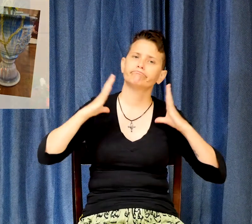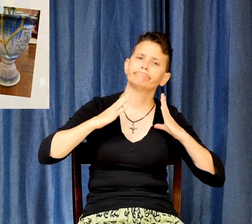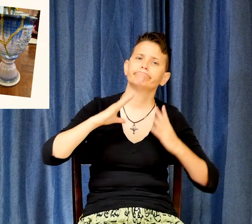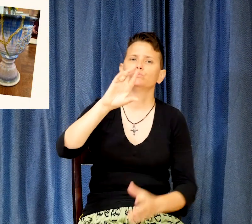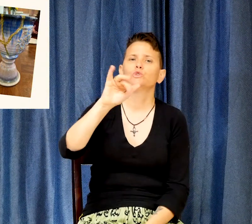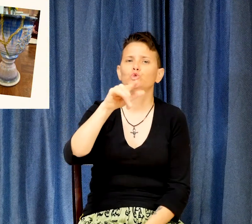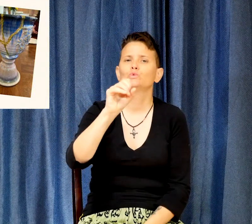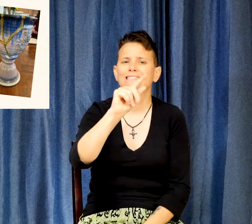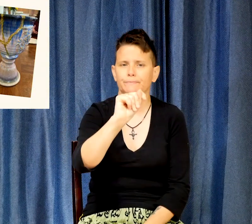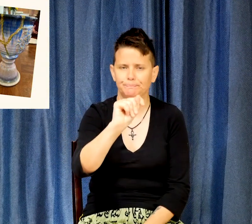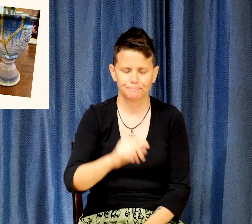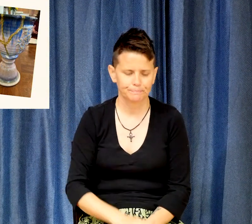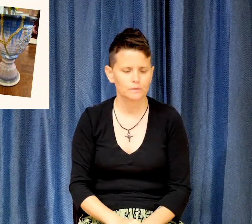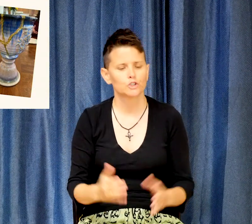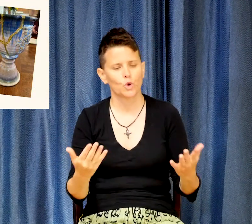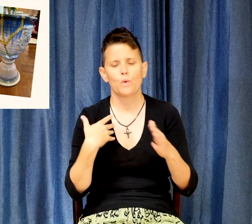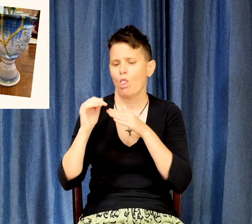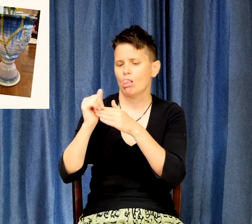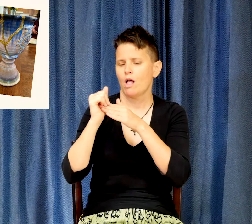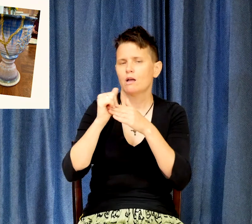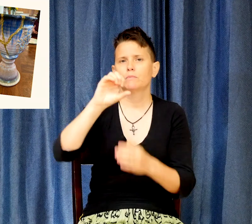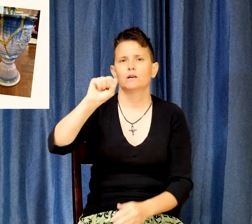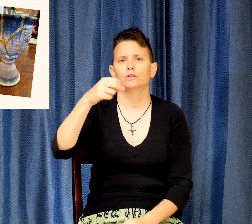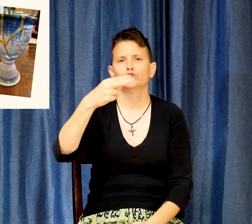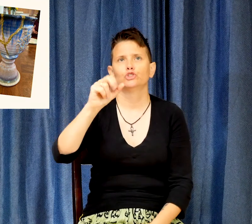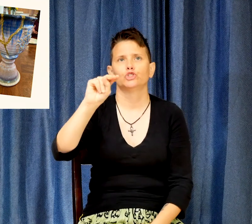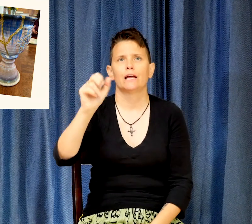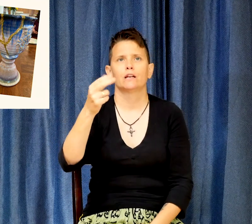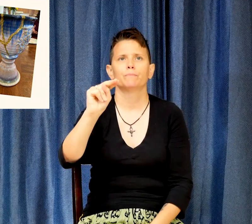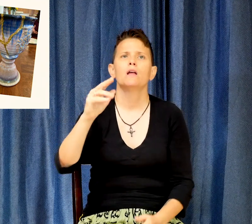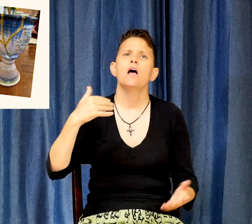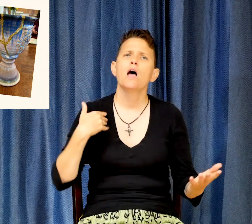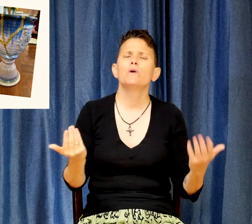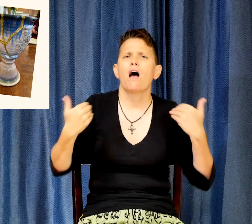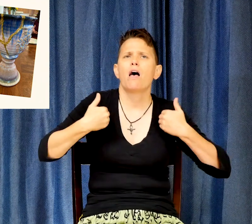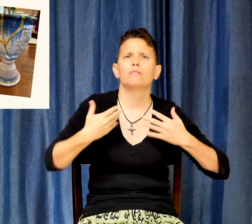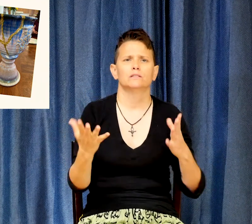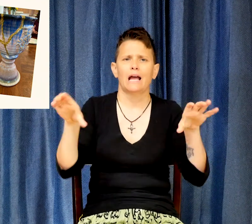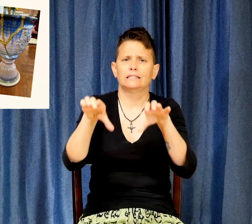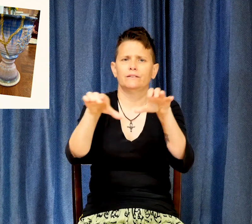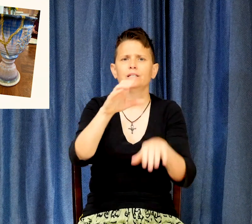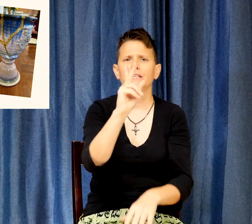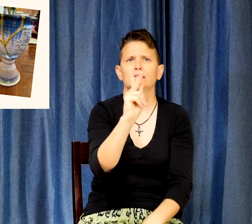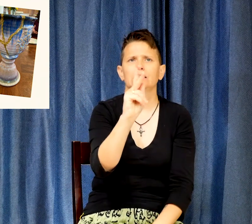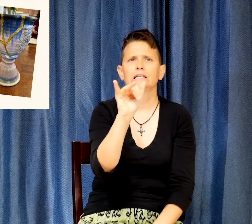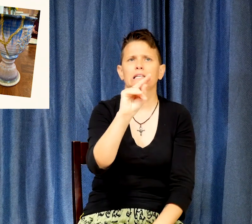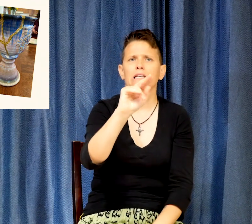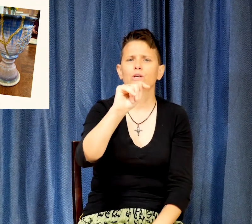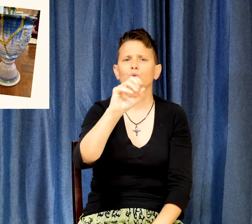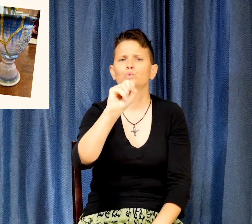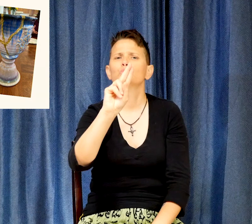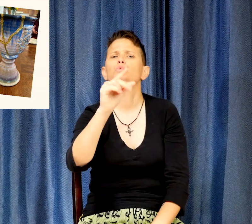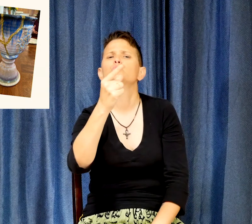were led by Shannon Prusher in doing this activity called kintsugi. And if you're familiar with kintsugi, it's the art of